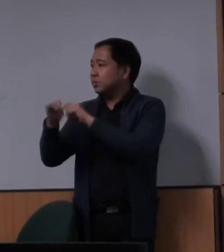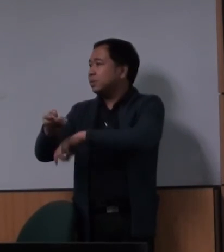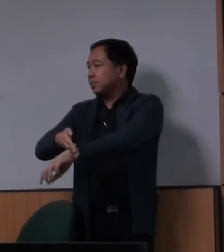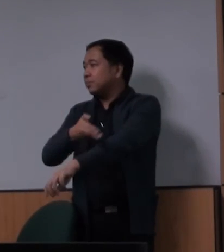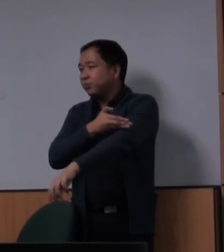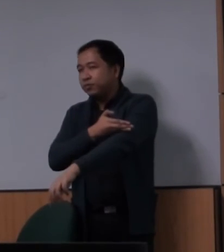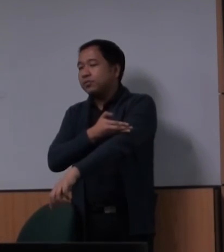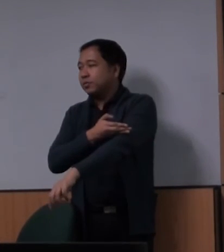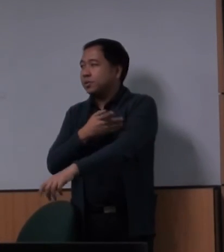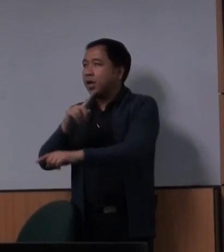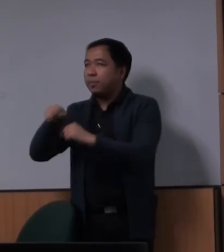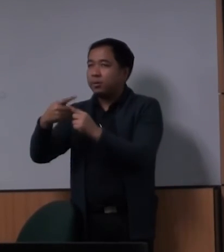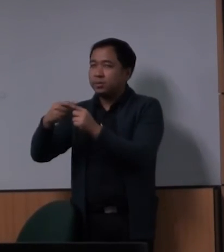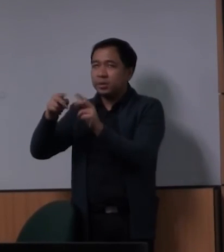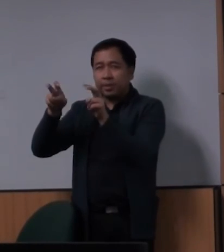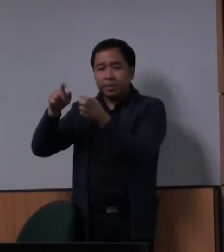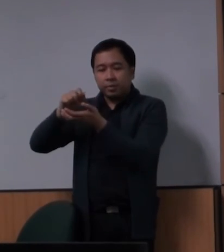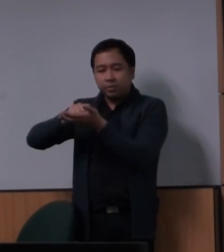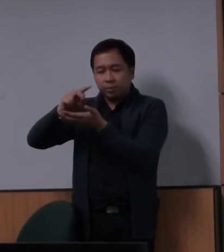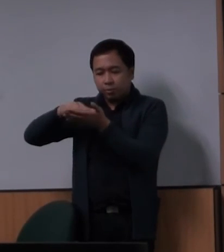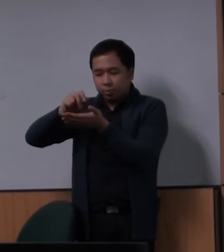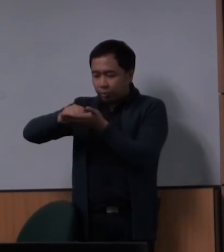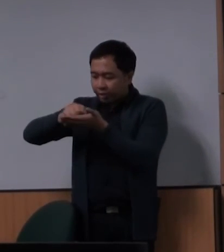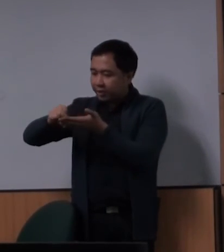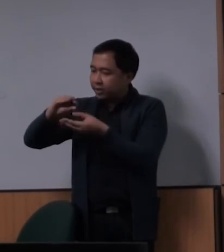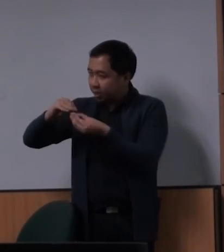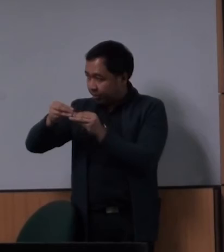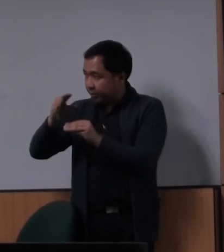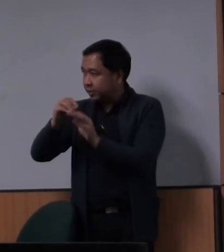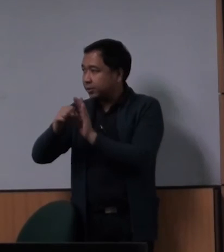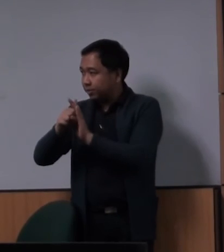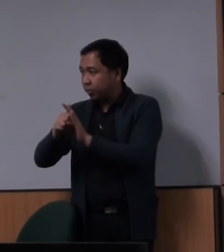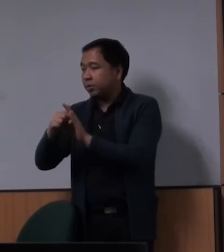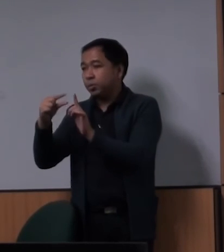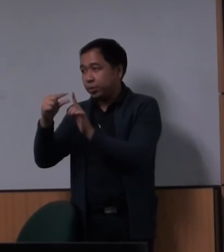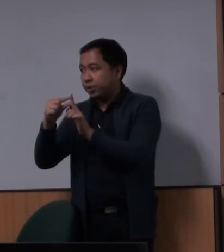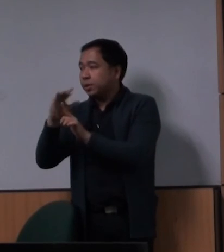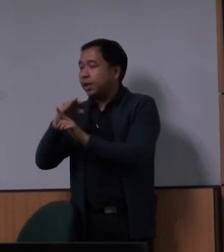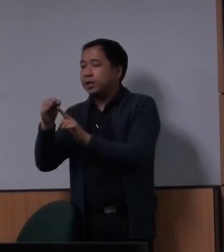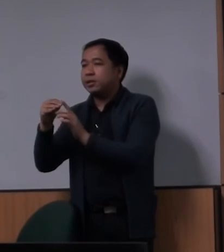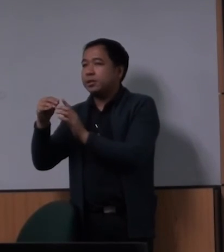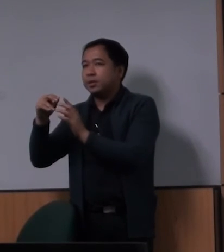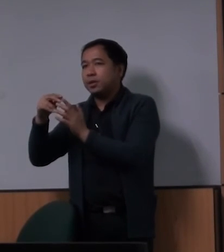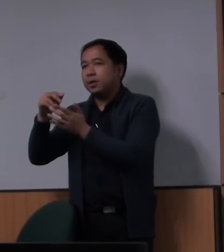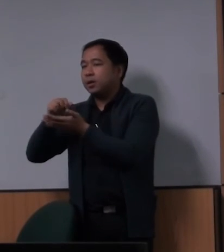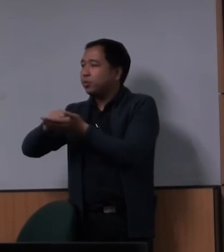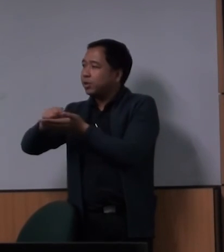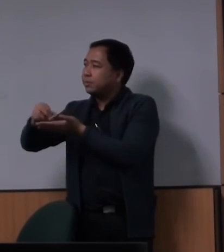difference. So yung writing number in symbols and words and reading and writing